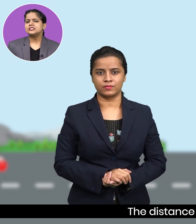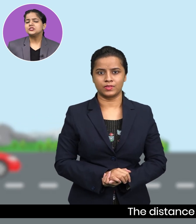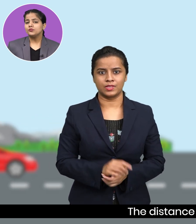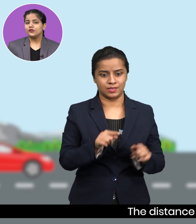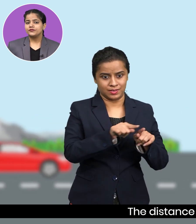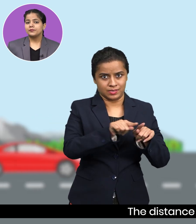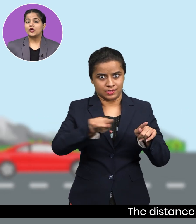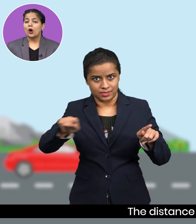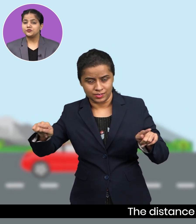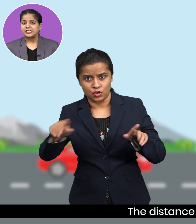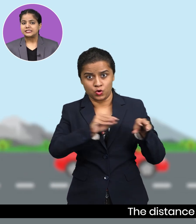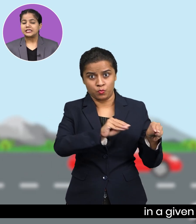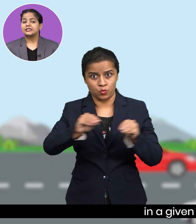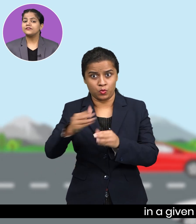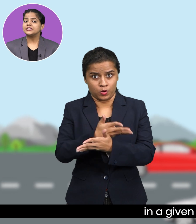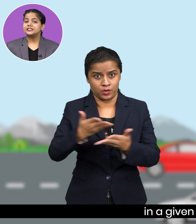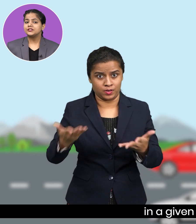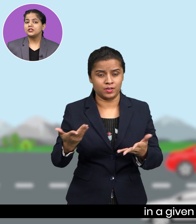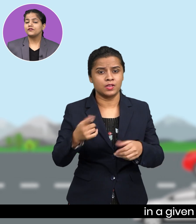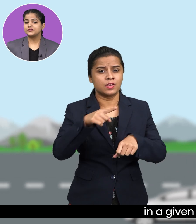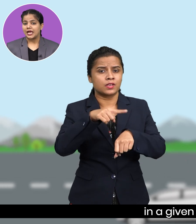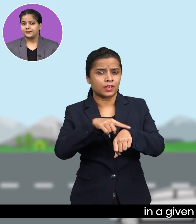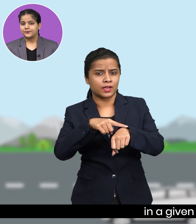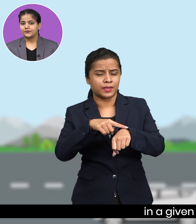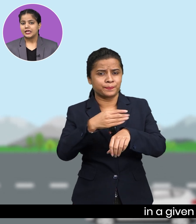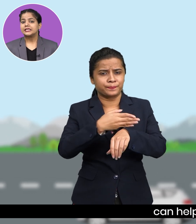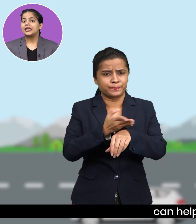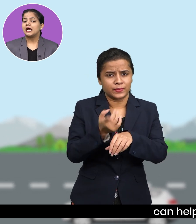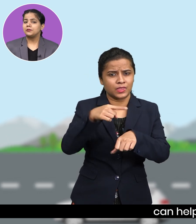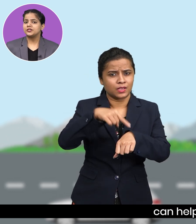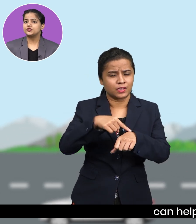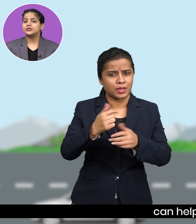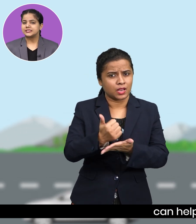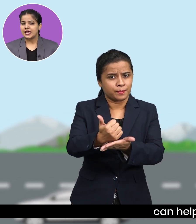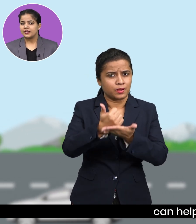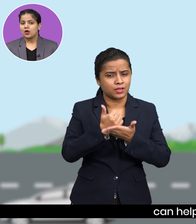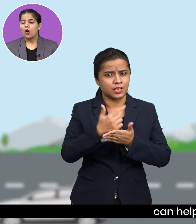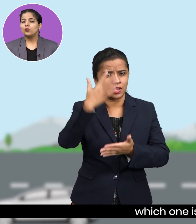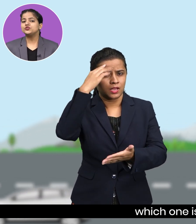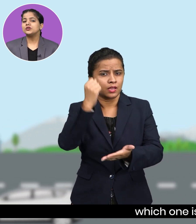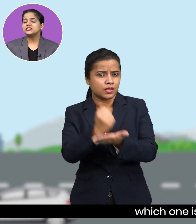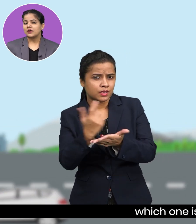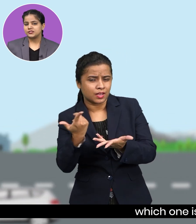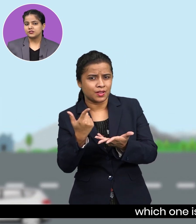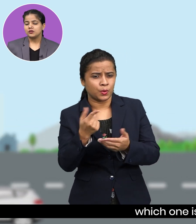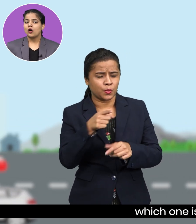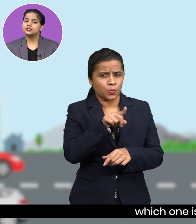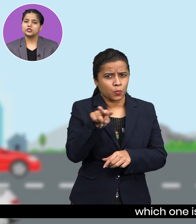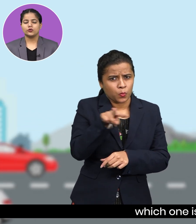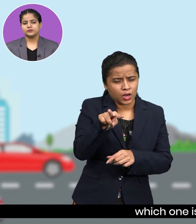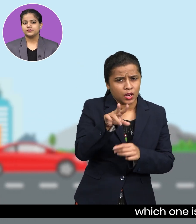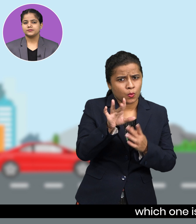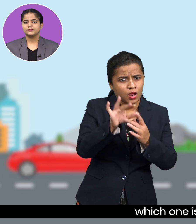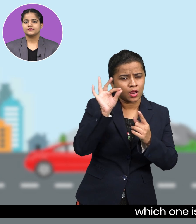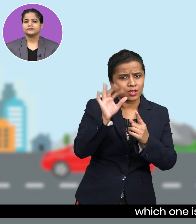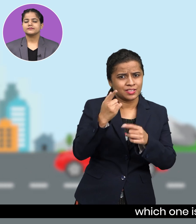The distance moved by objects in a given interval of time can help us to decide which one is faster or